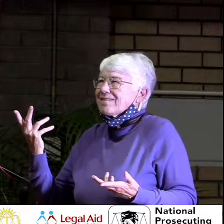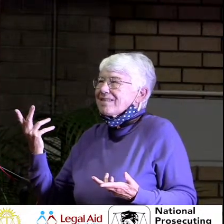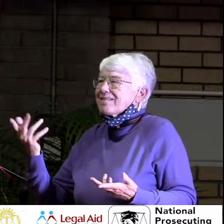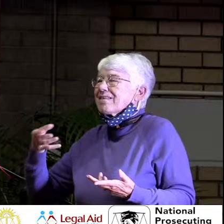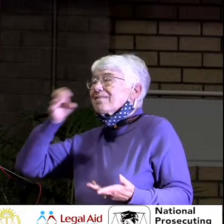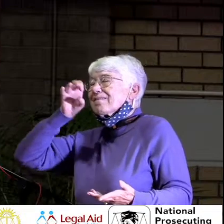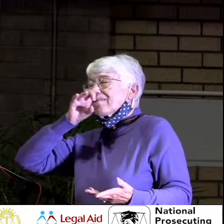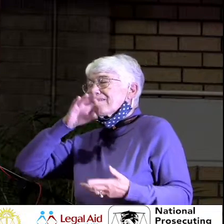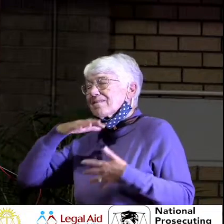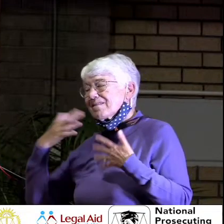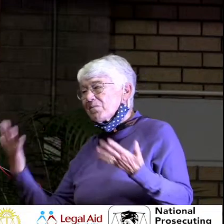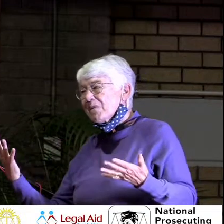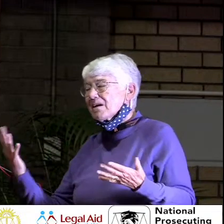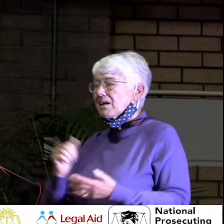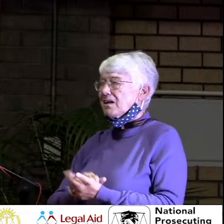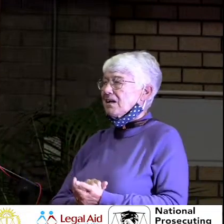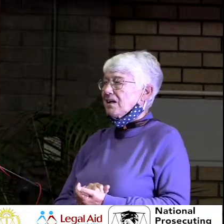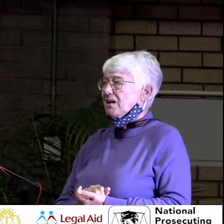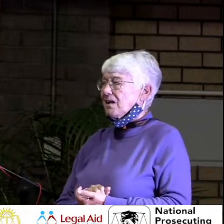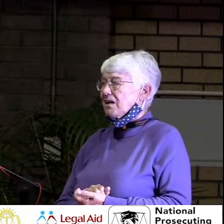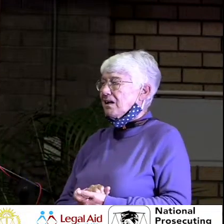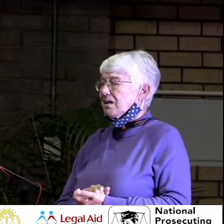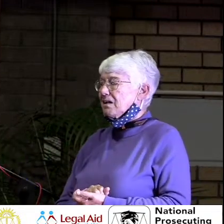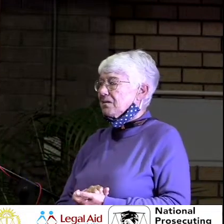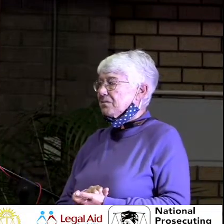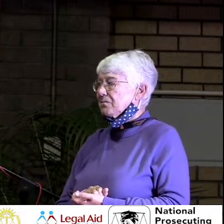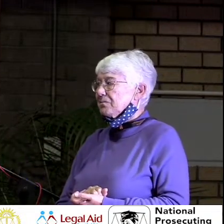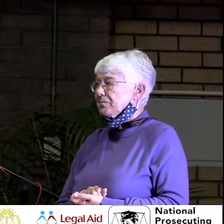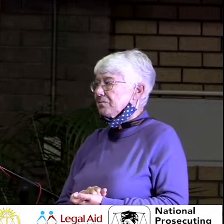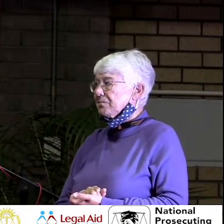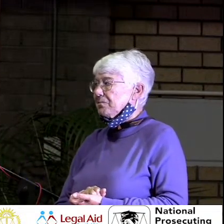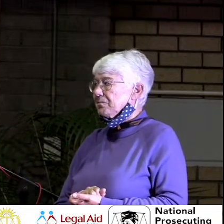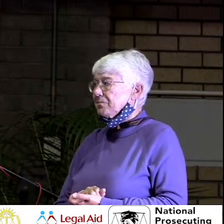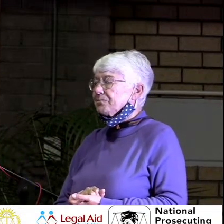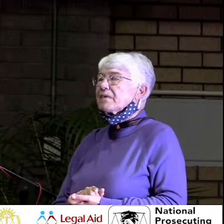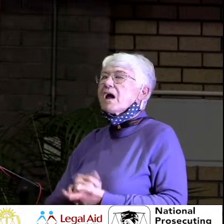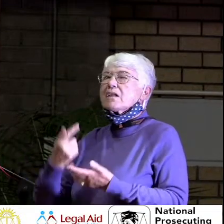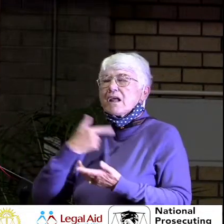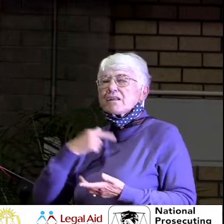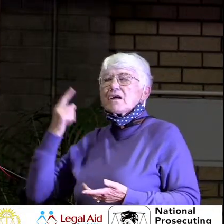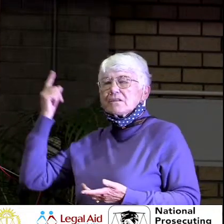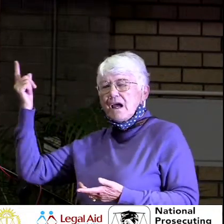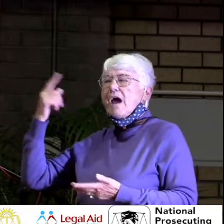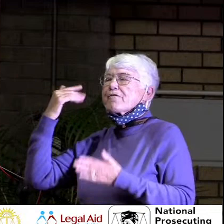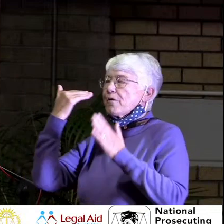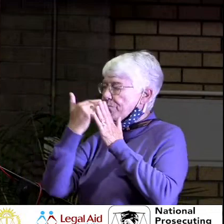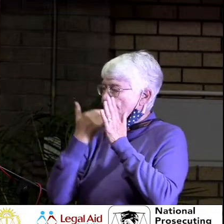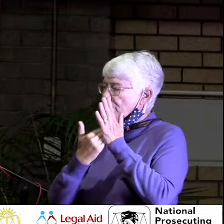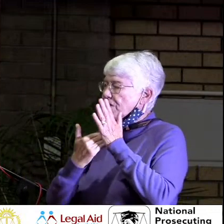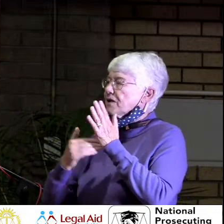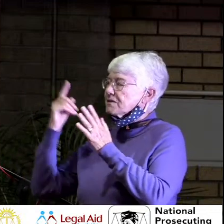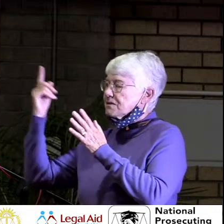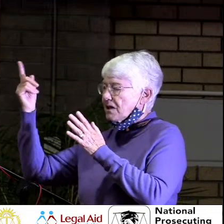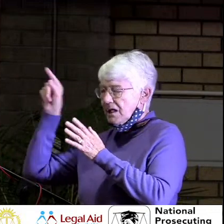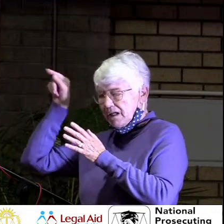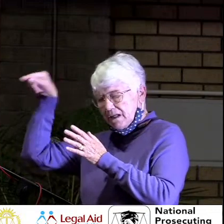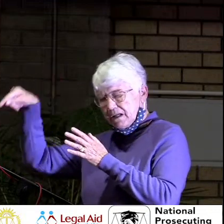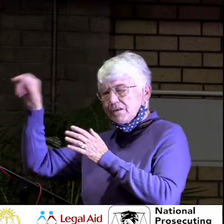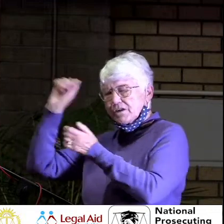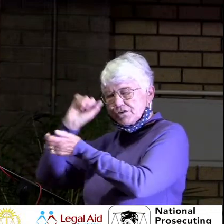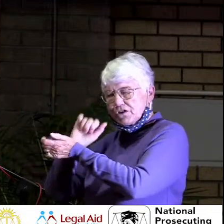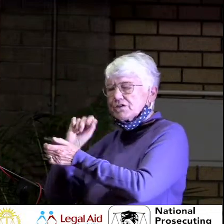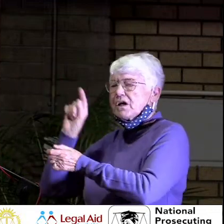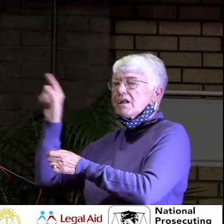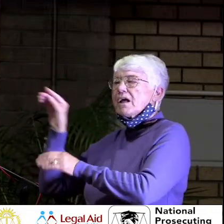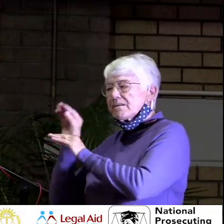and also developing insight on the techniques on how to stop when they have the feelings or